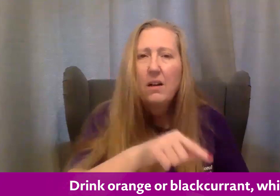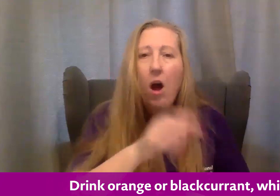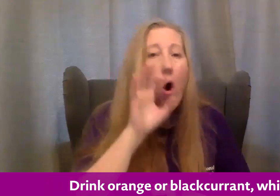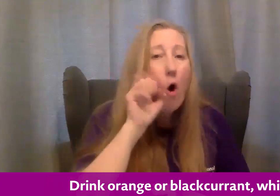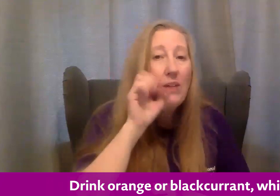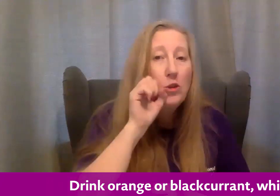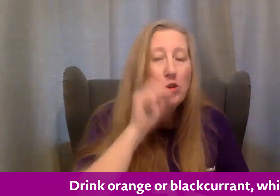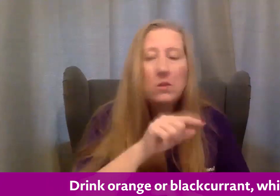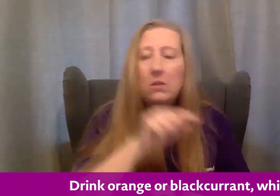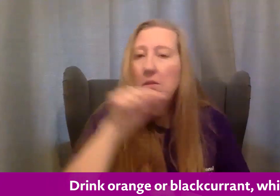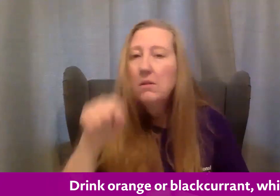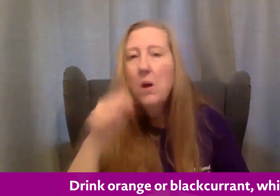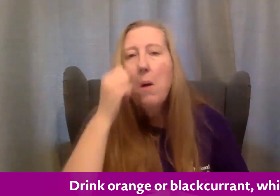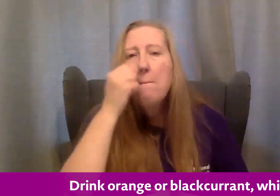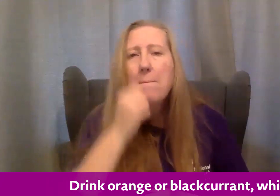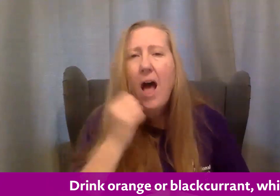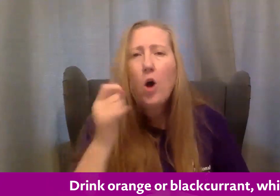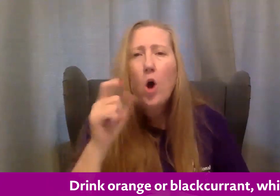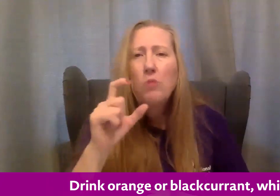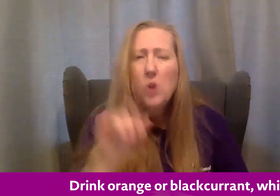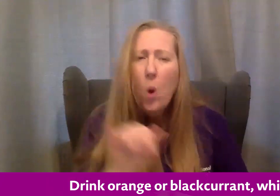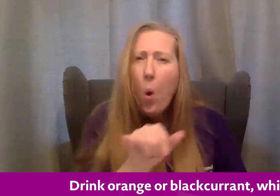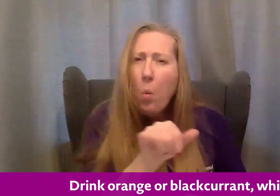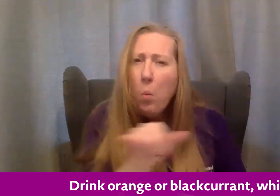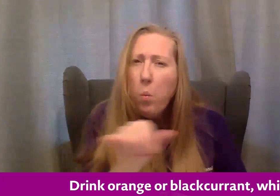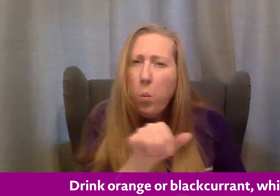Drink orange? Or blackcurrant? Which?